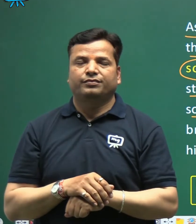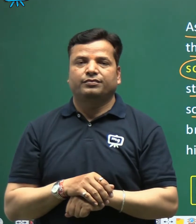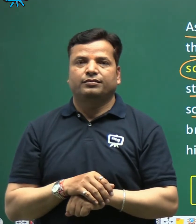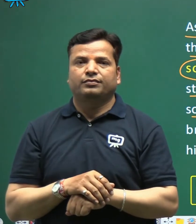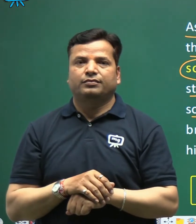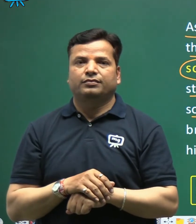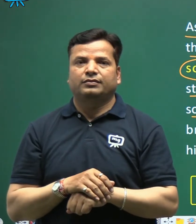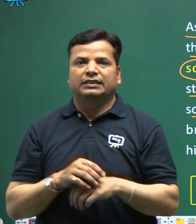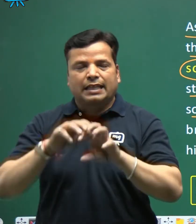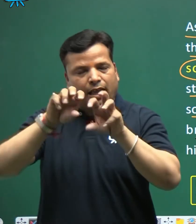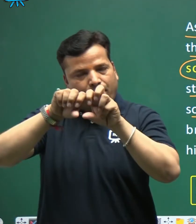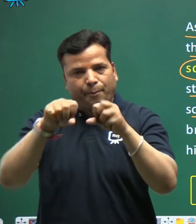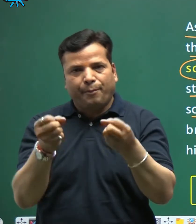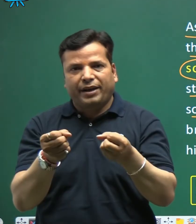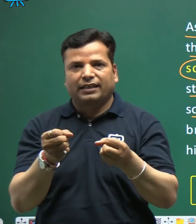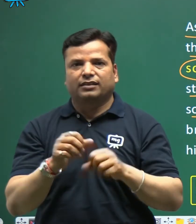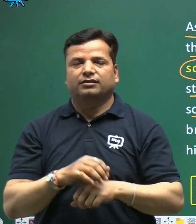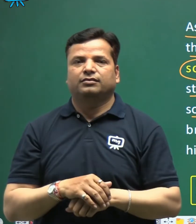the breaking